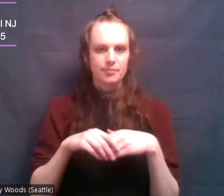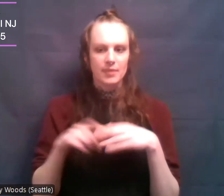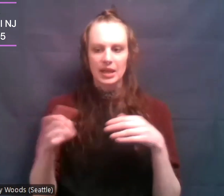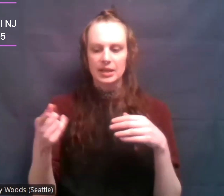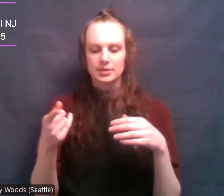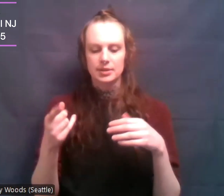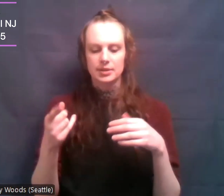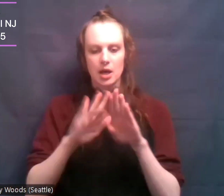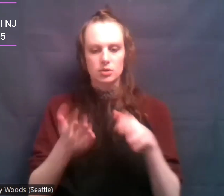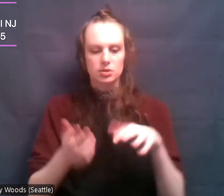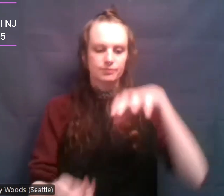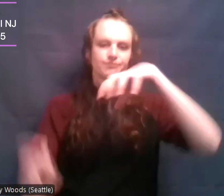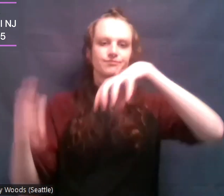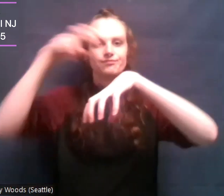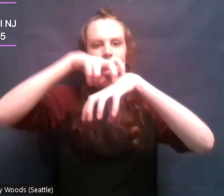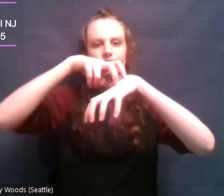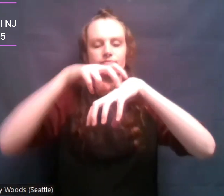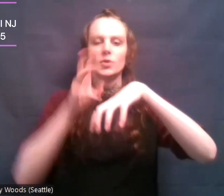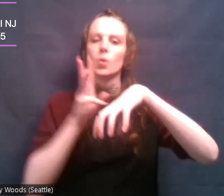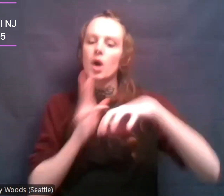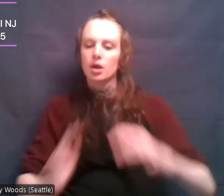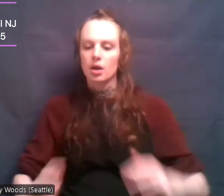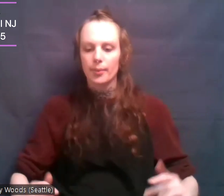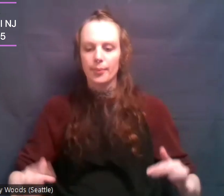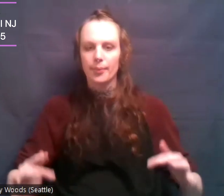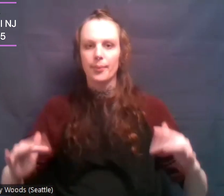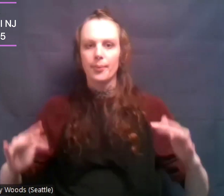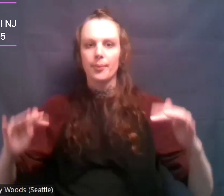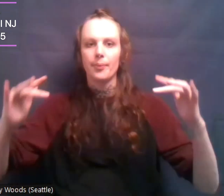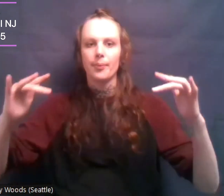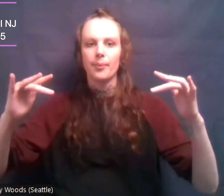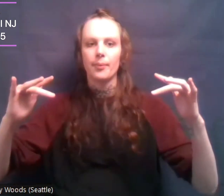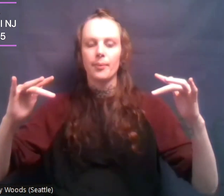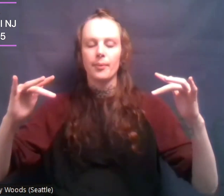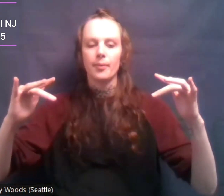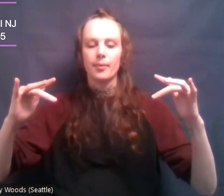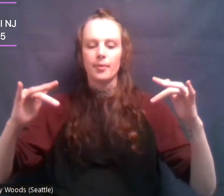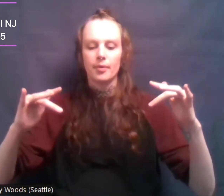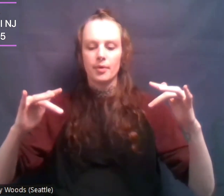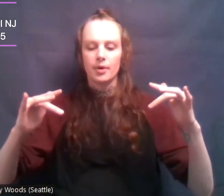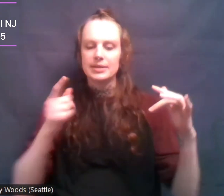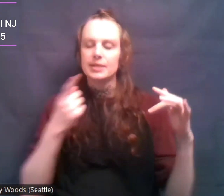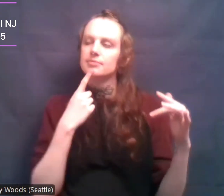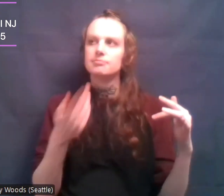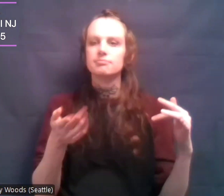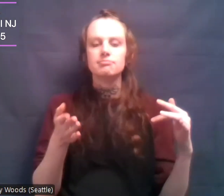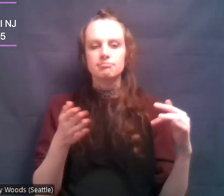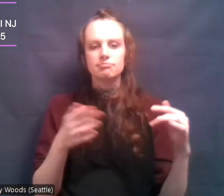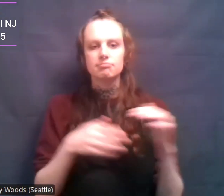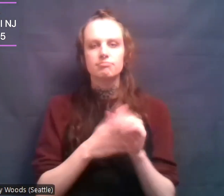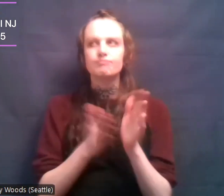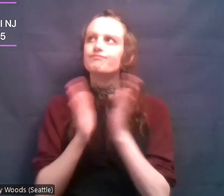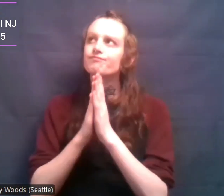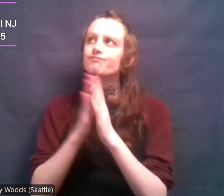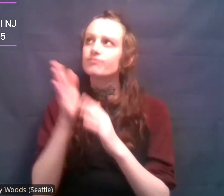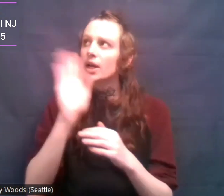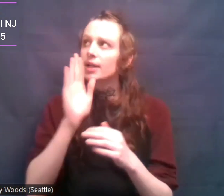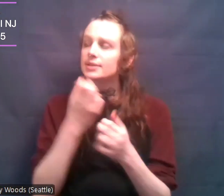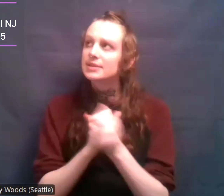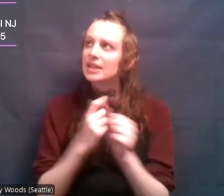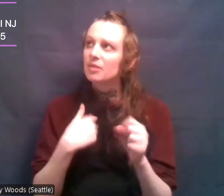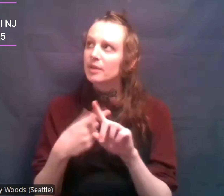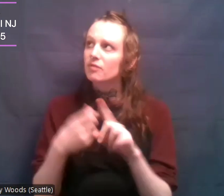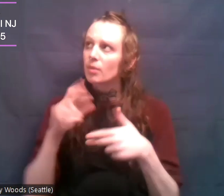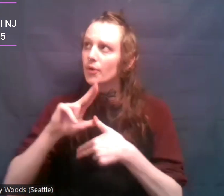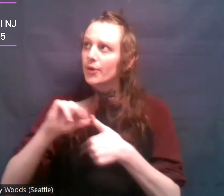house because the floodwaters are coming up, and he says God's gonna send, like he prays to God and he says, save me from this